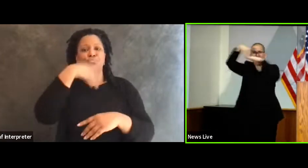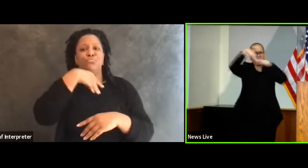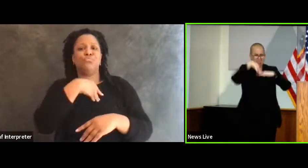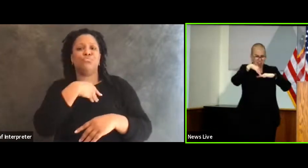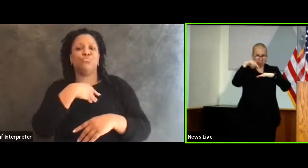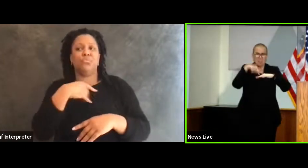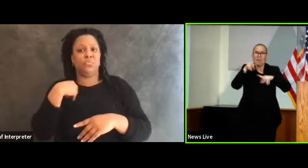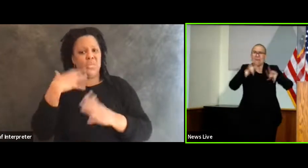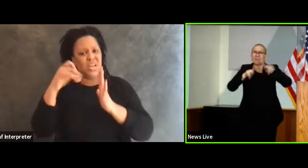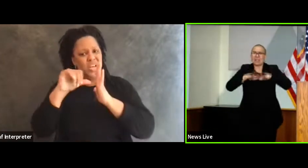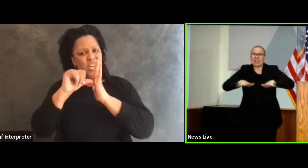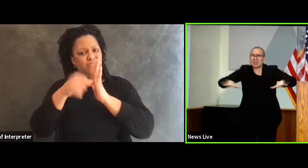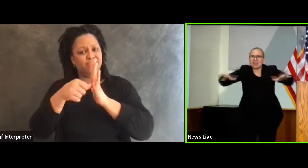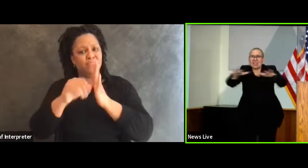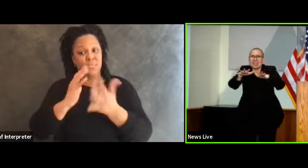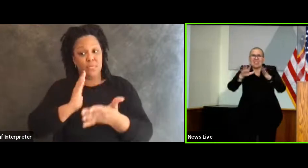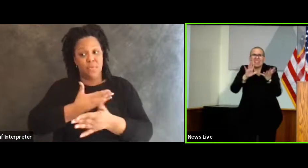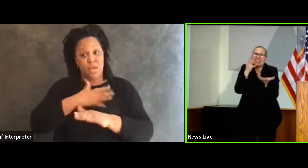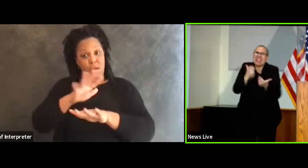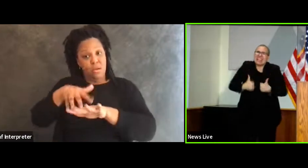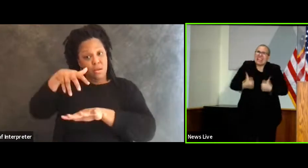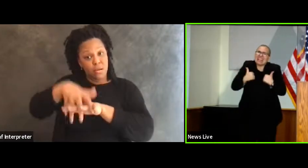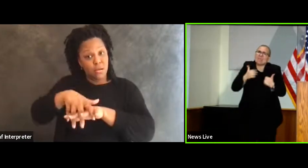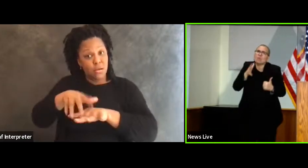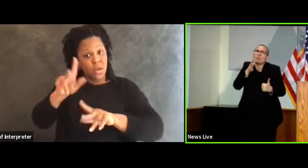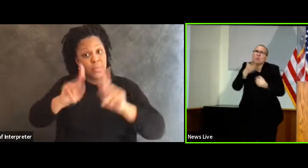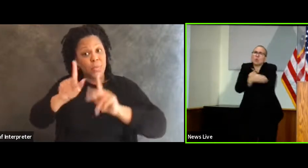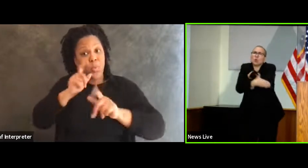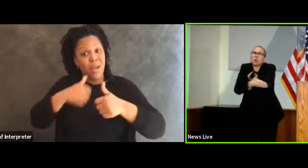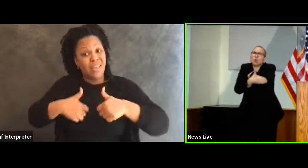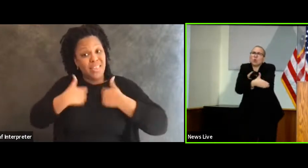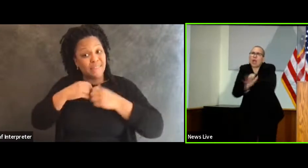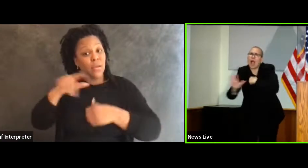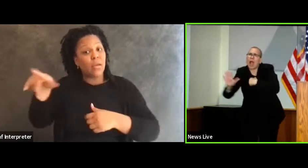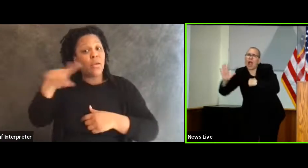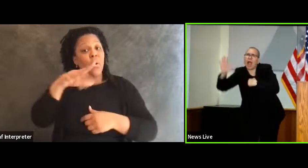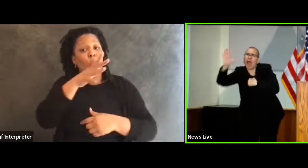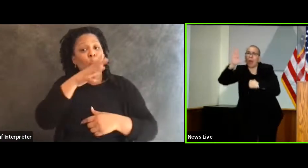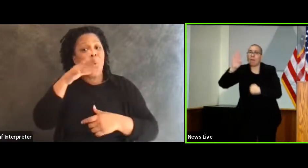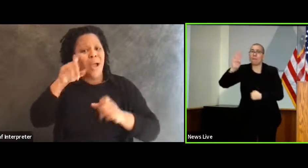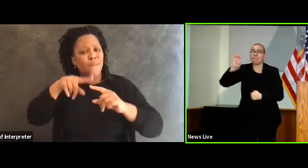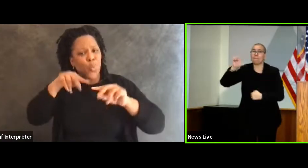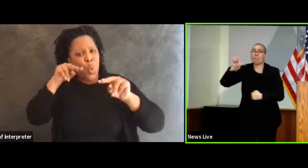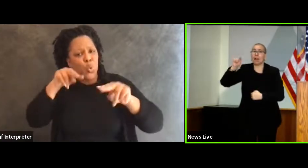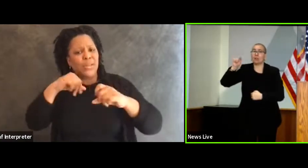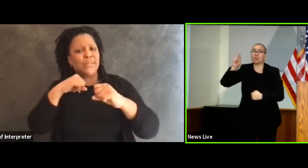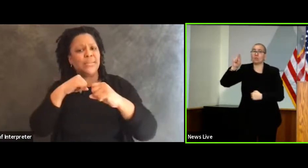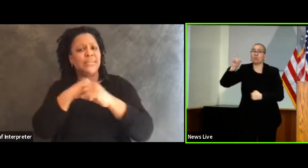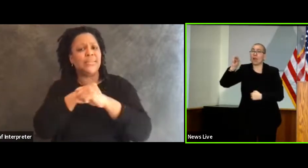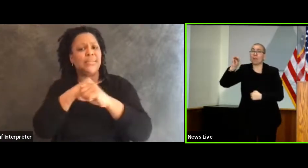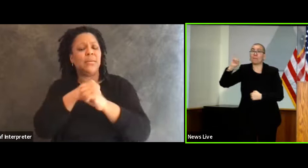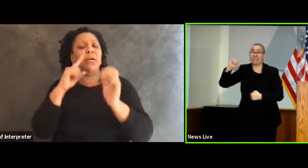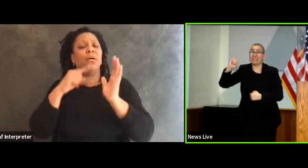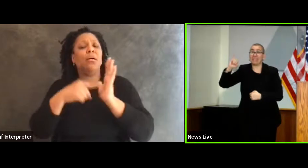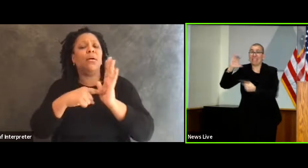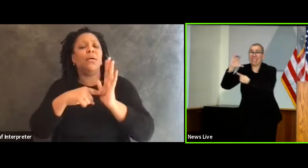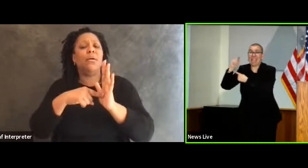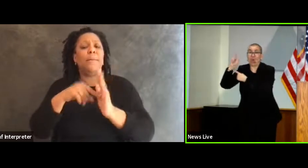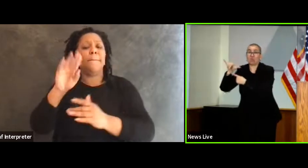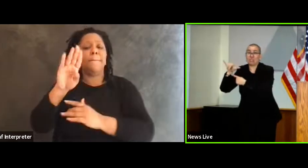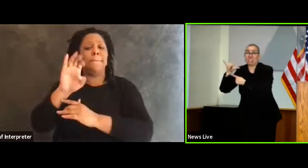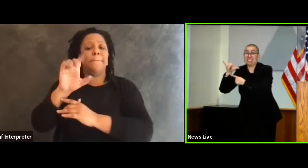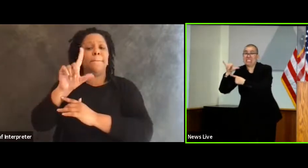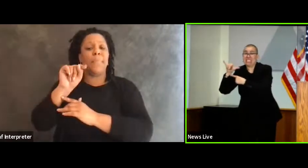communities. And if you look at the statistics around Beltrami County and you look at the history in places like Beltrami County, which is the county